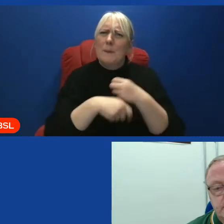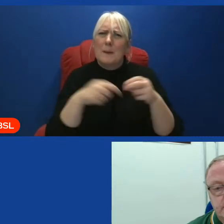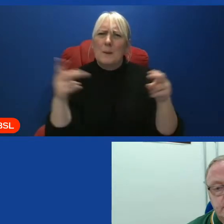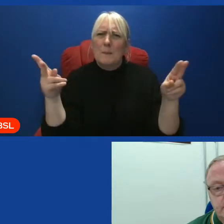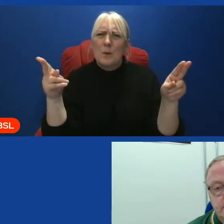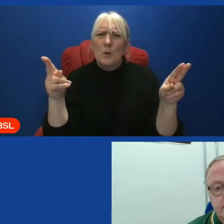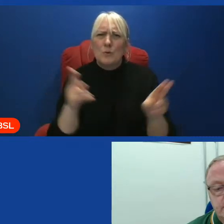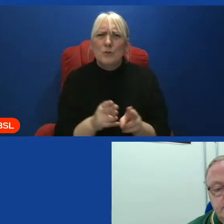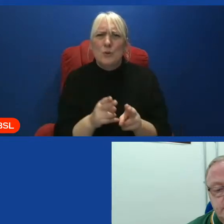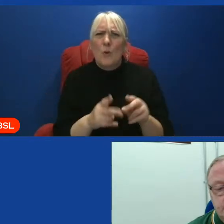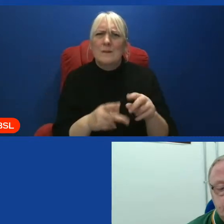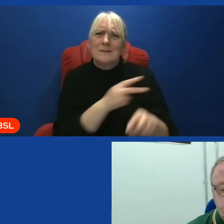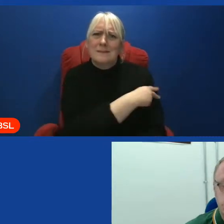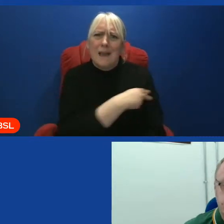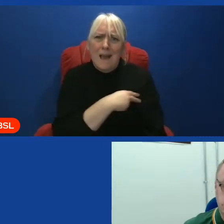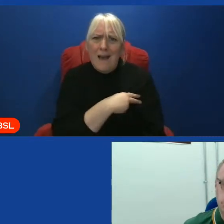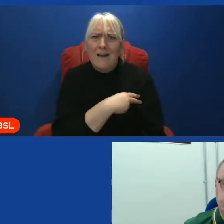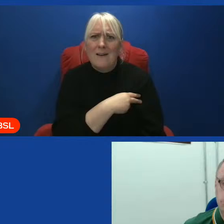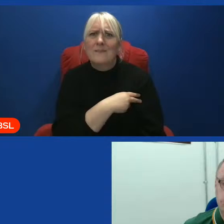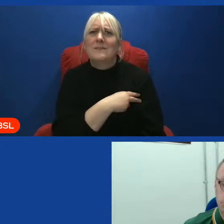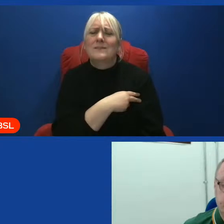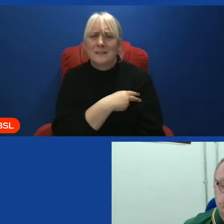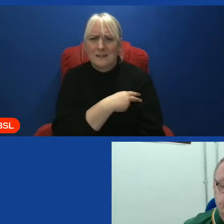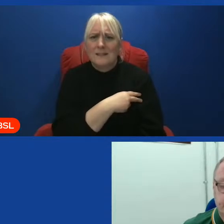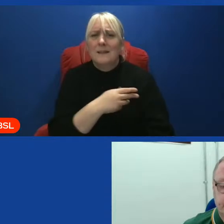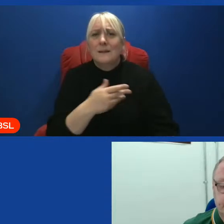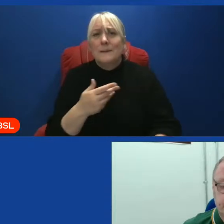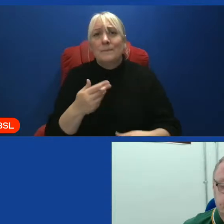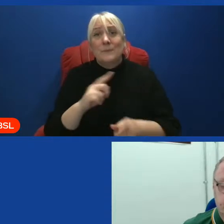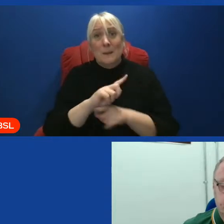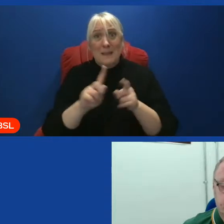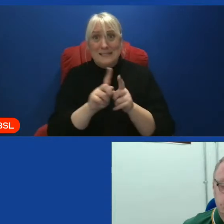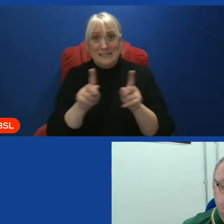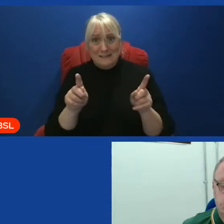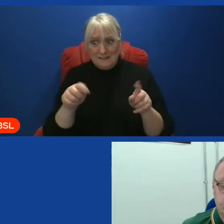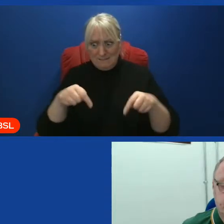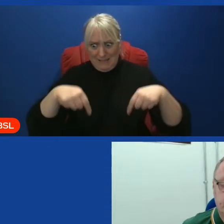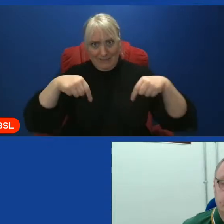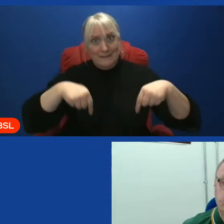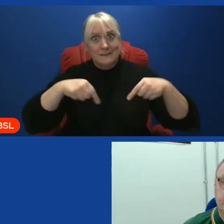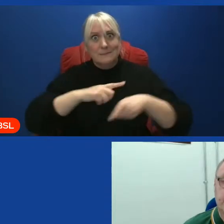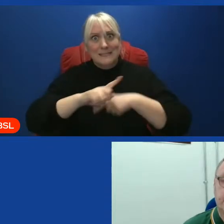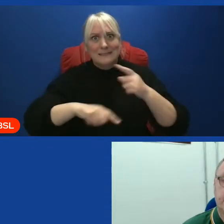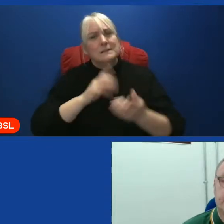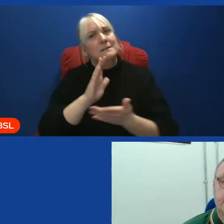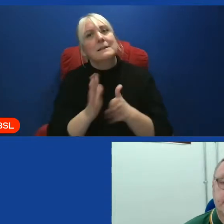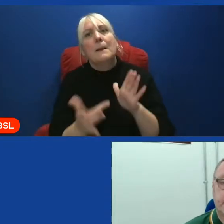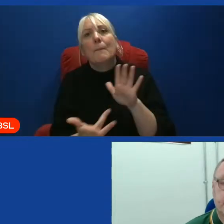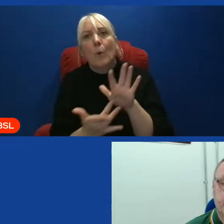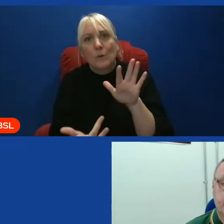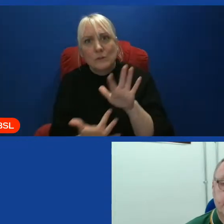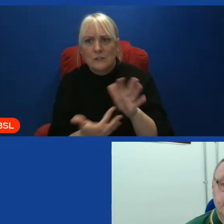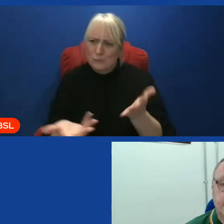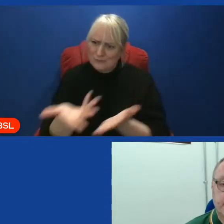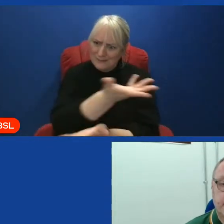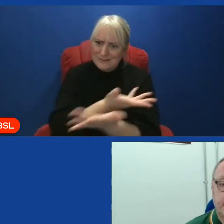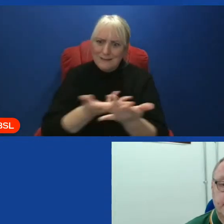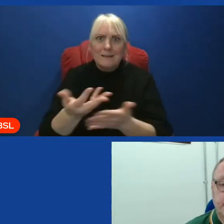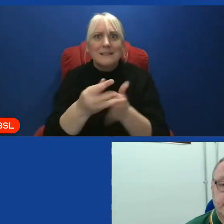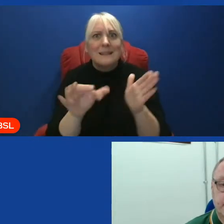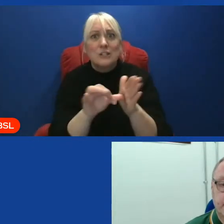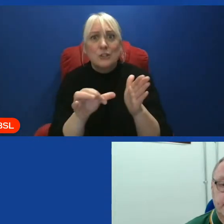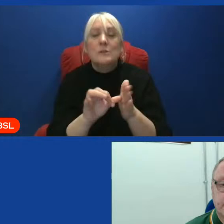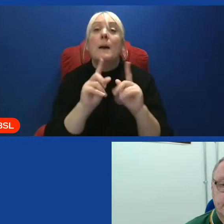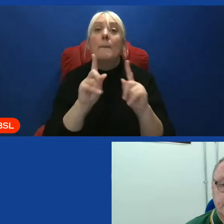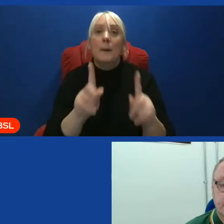and overwhelmed. Meetings like these are so important to discuss the issues, but we all need to go